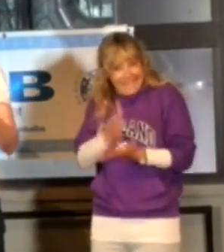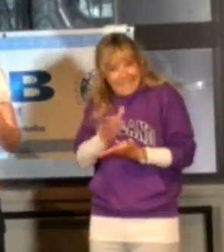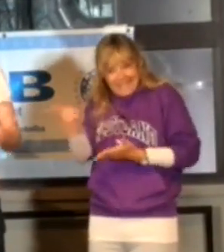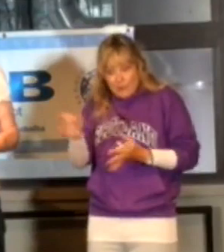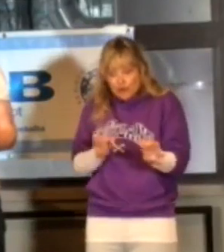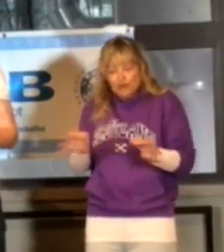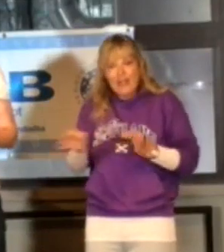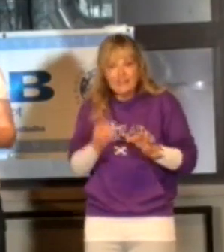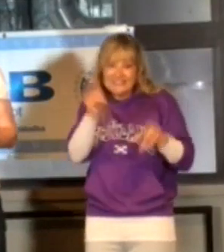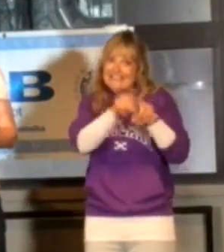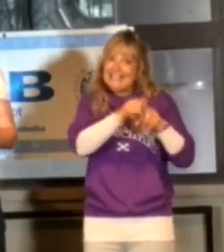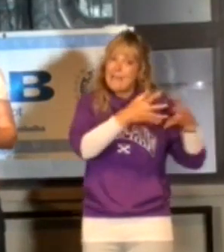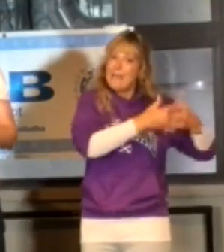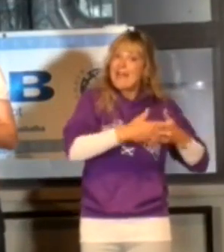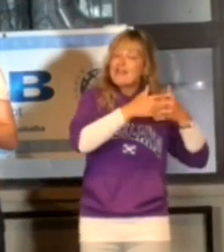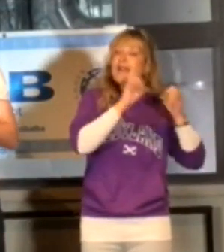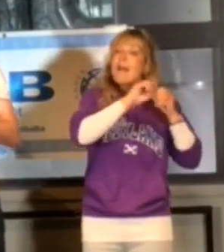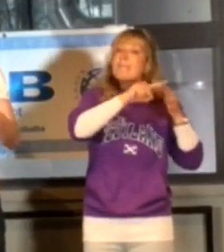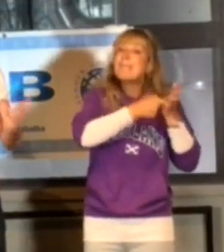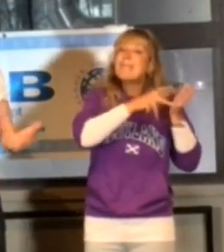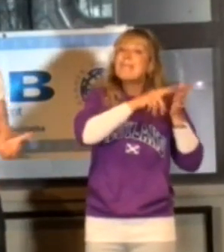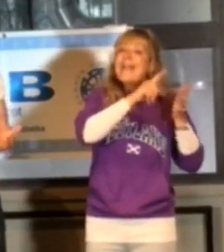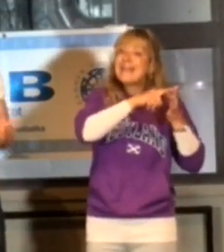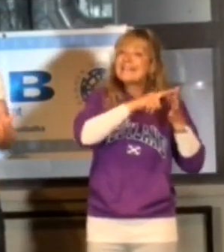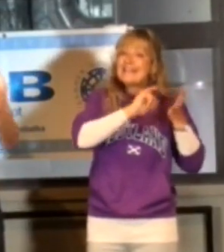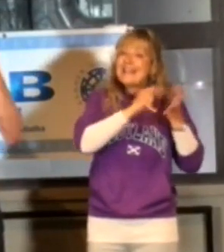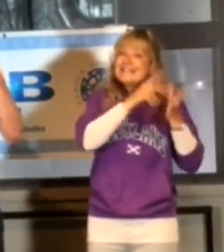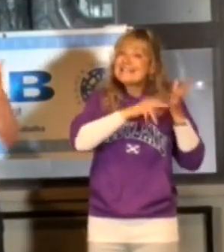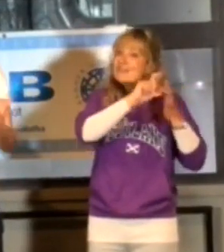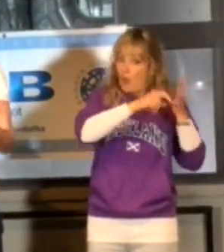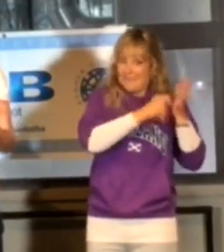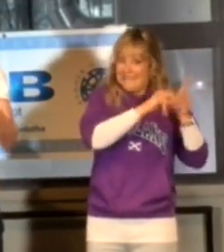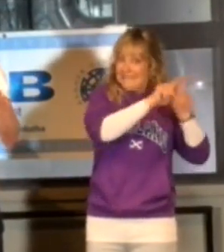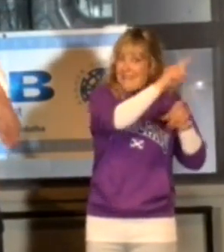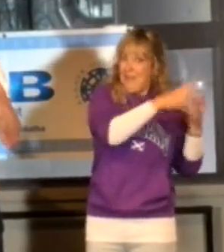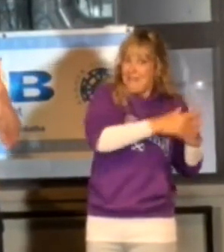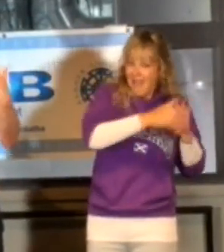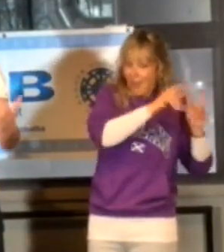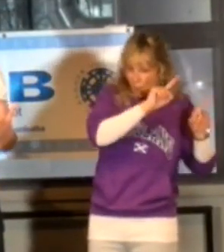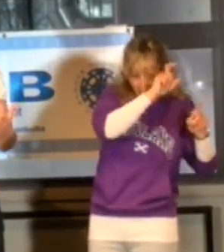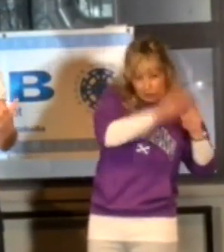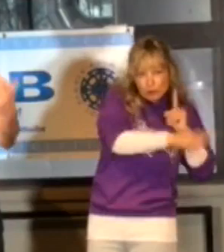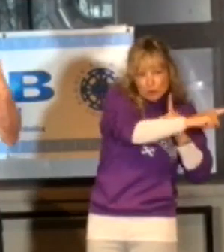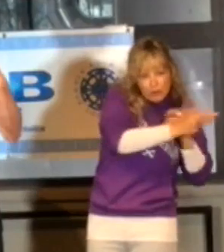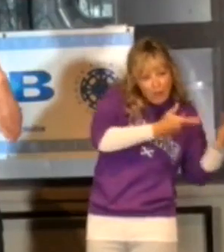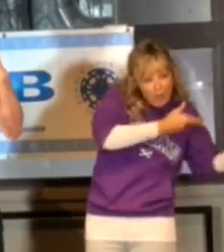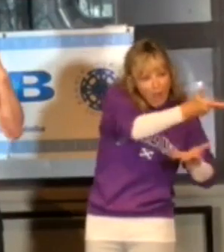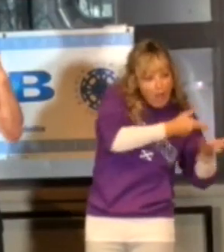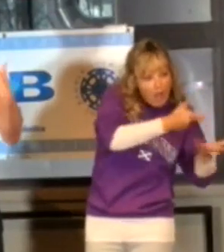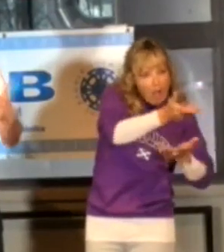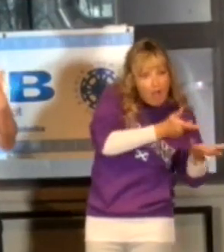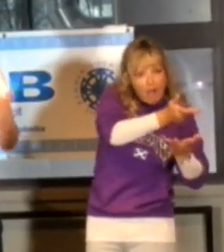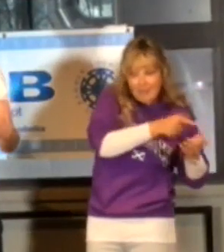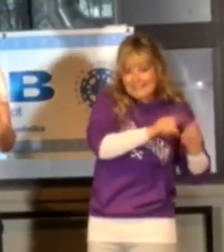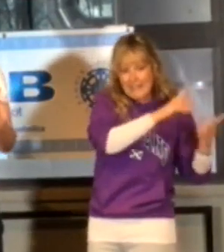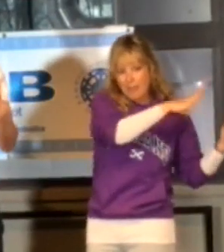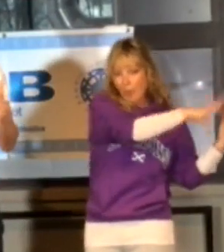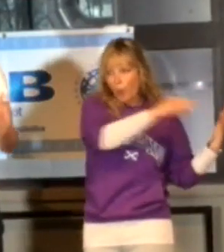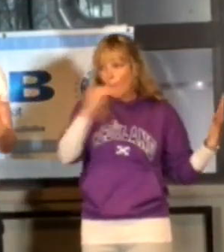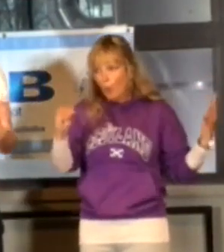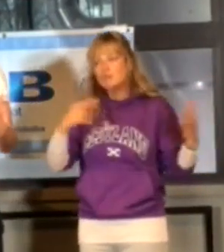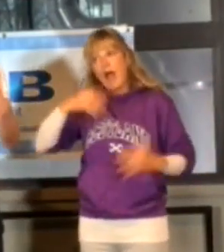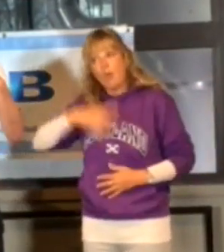what Bernie Saunders has done and have a big organising model where there is somebody for Voices for Scotland in every postcode